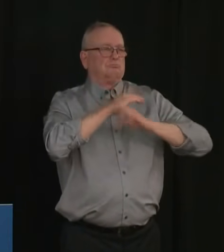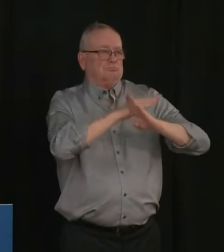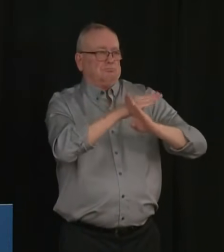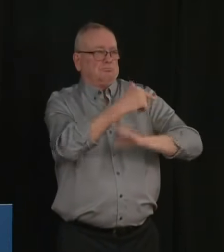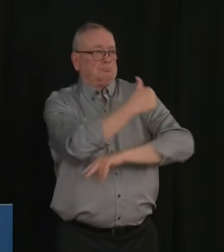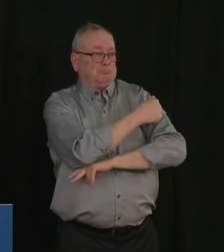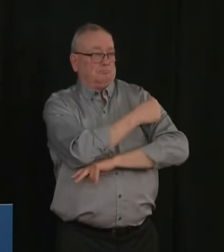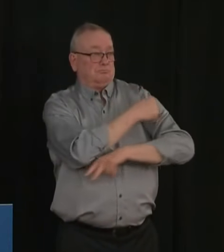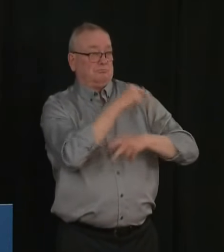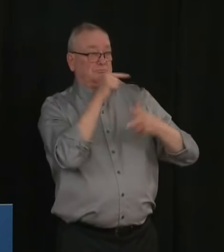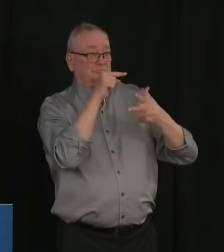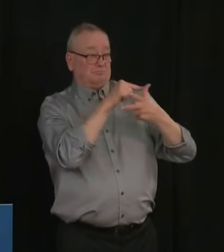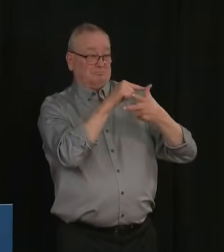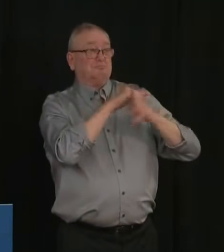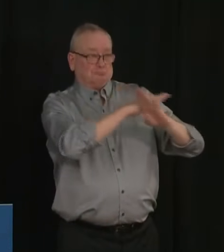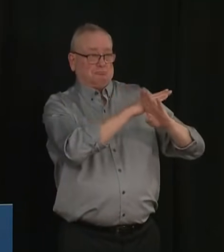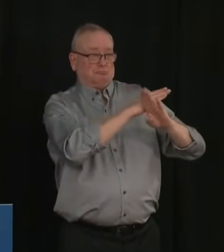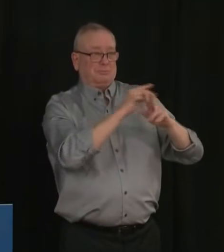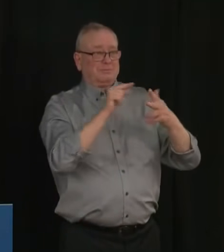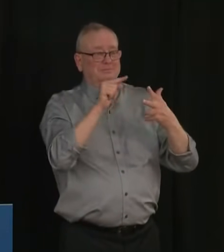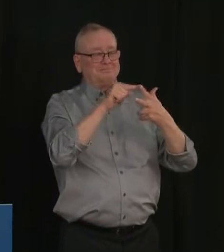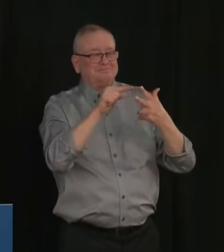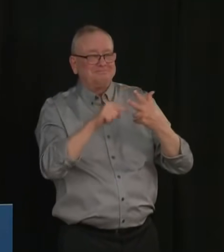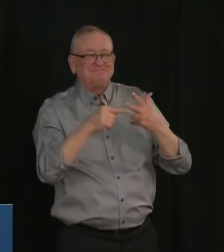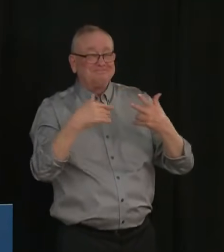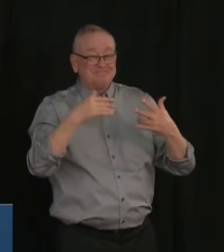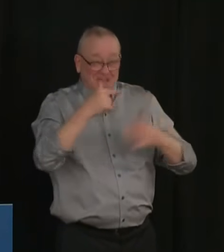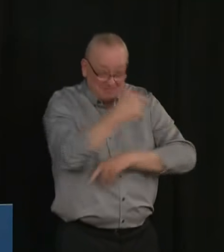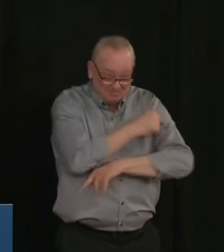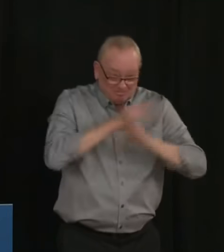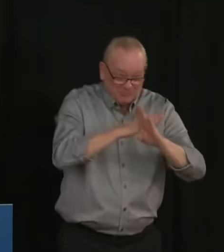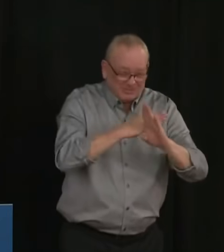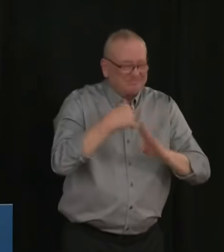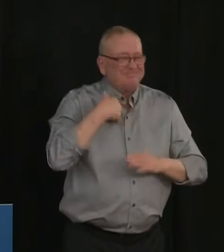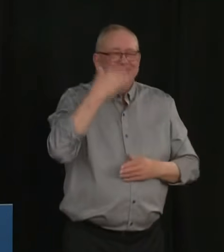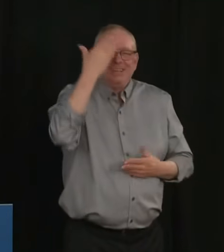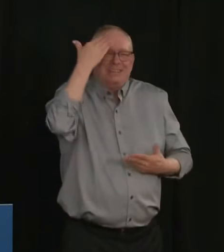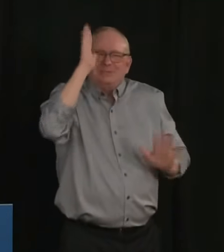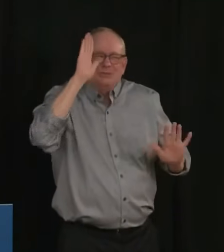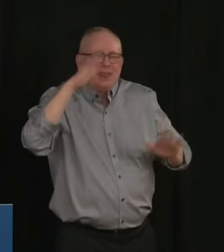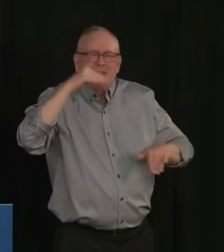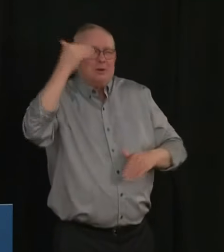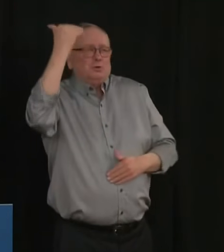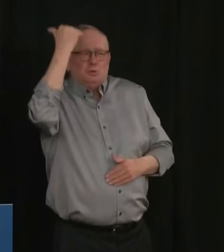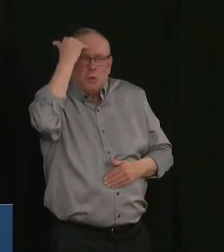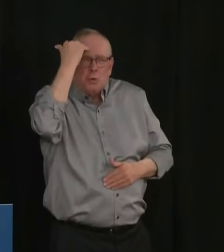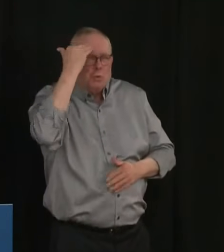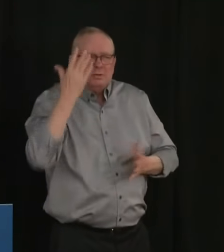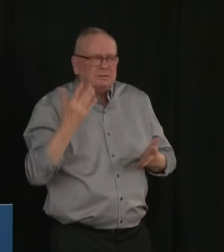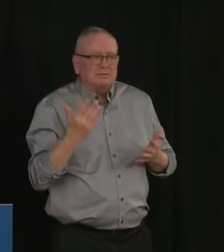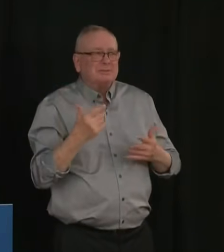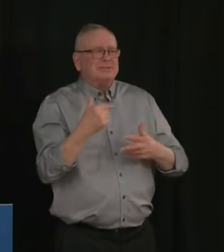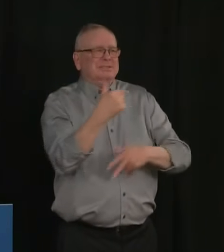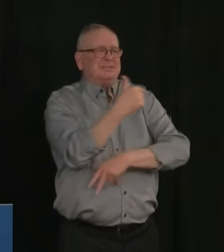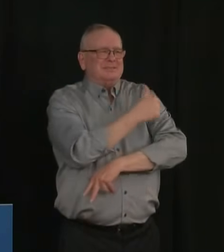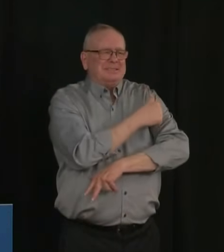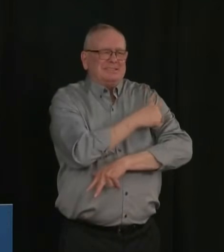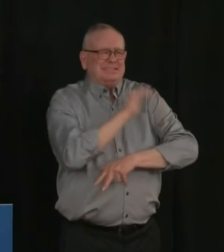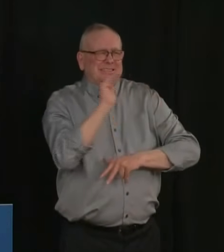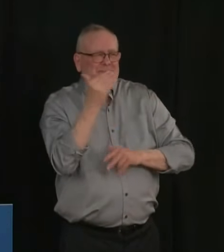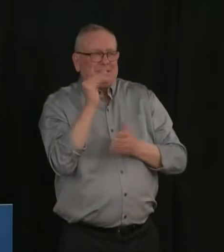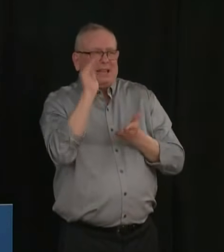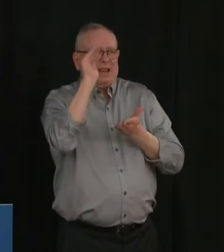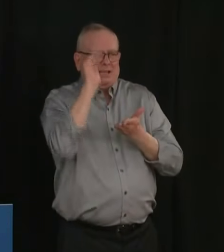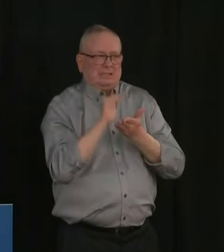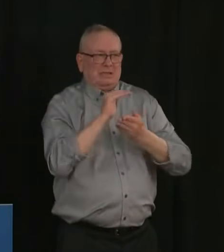2. Vaccines seem to have a somewhat lower effectiveness against infection with B.1.351 variant,